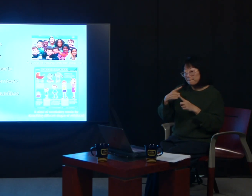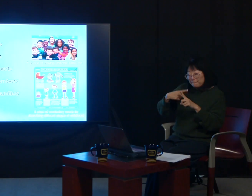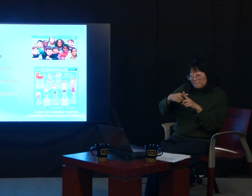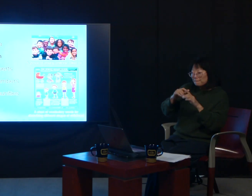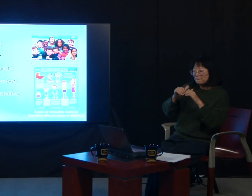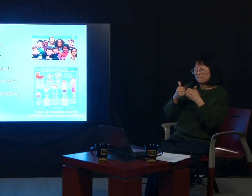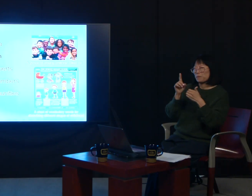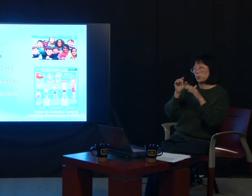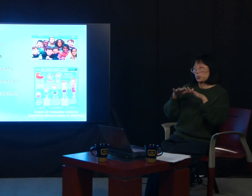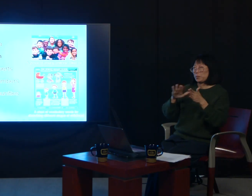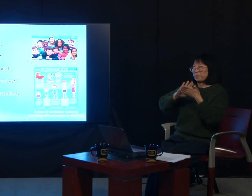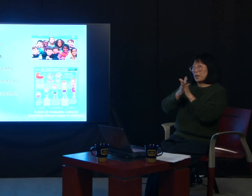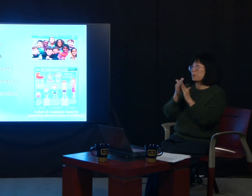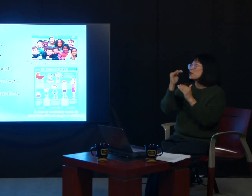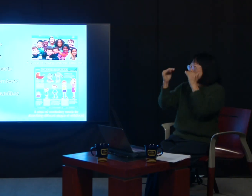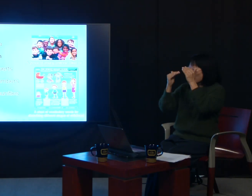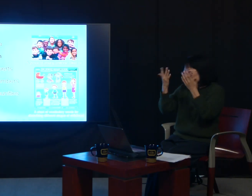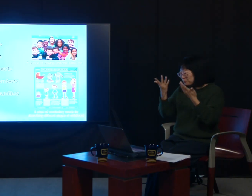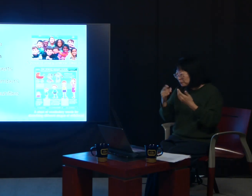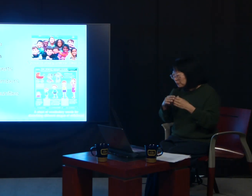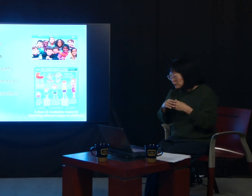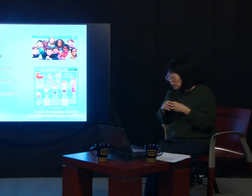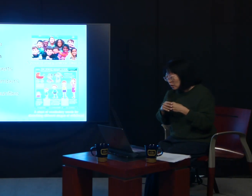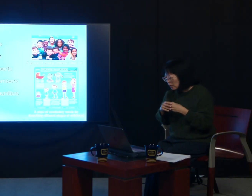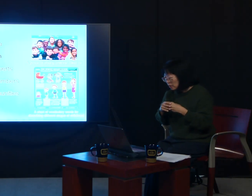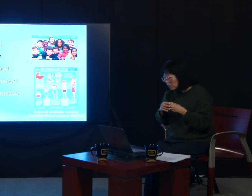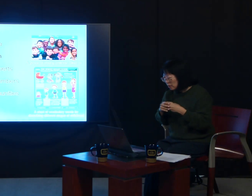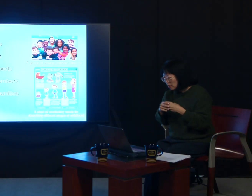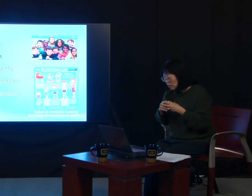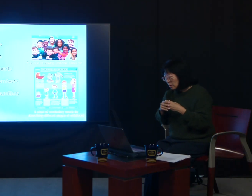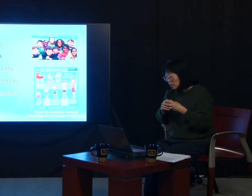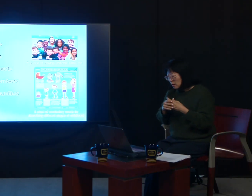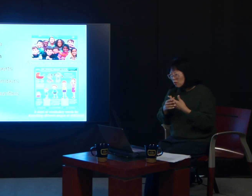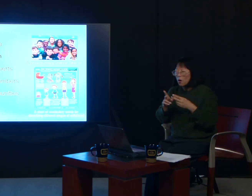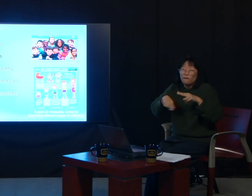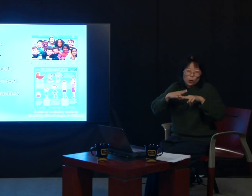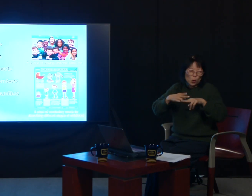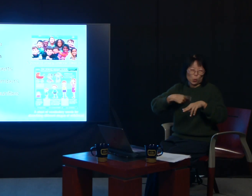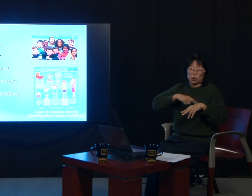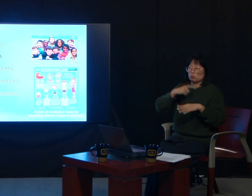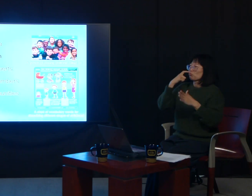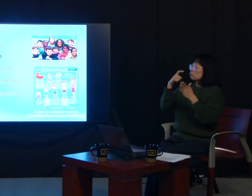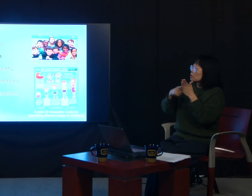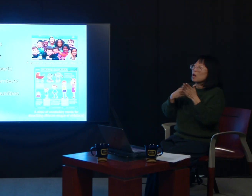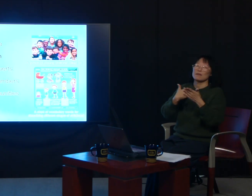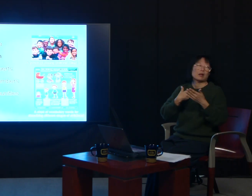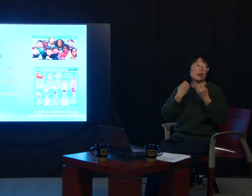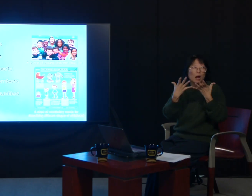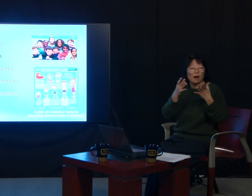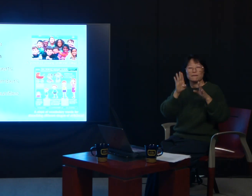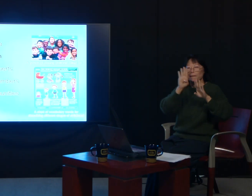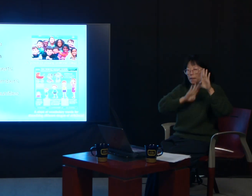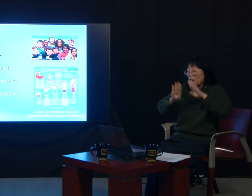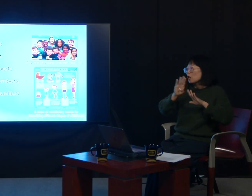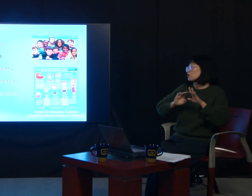In addition, how children become adults is very important. Of course, we recognize that there are a lot of